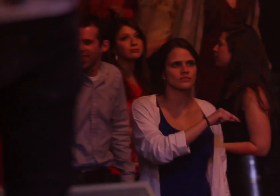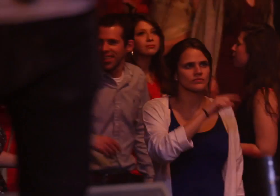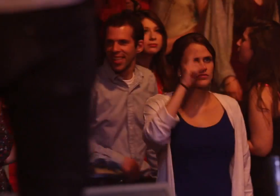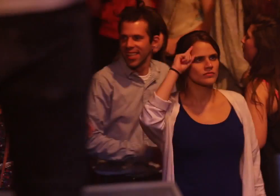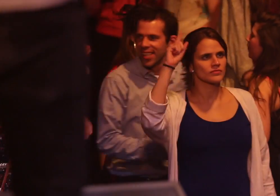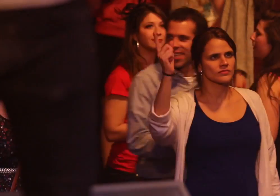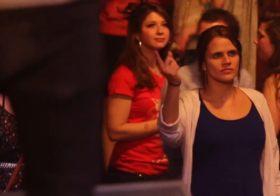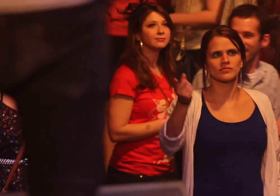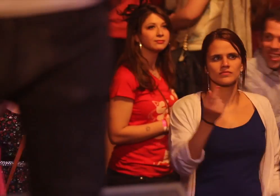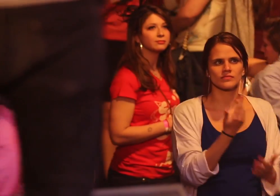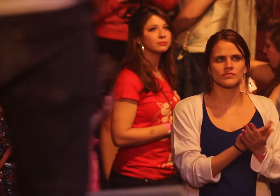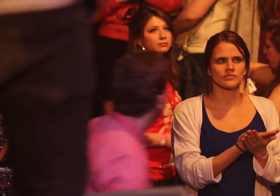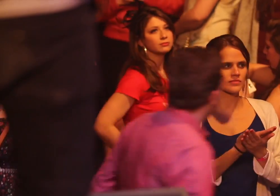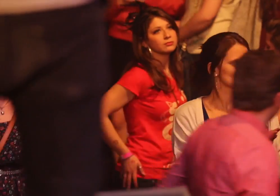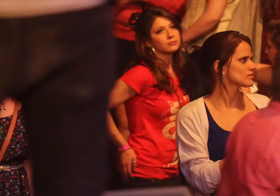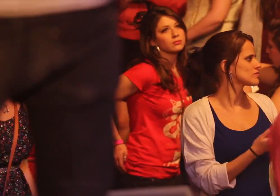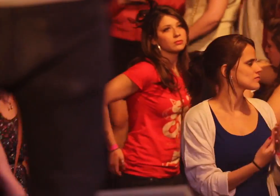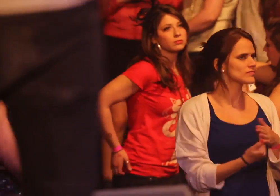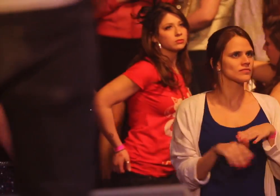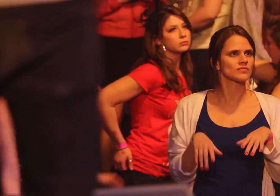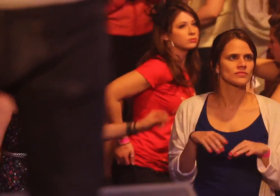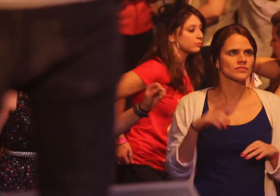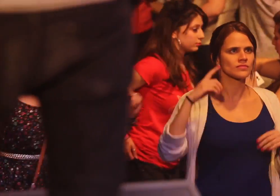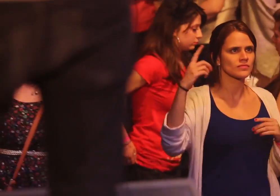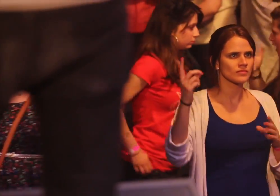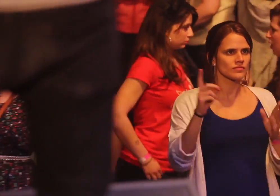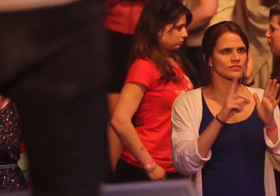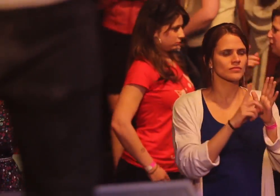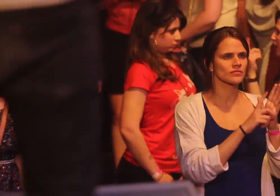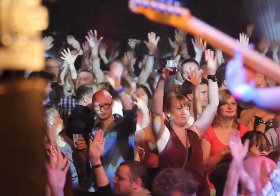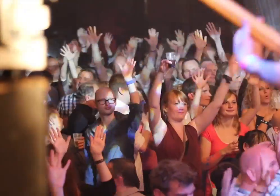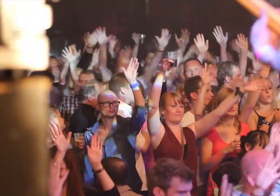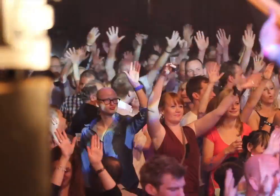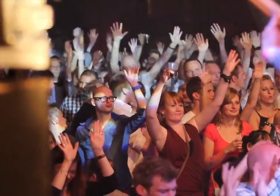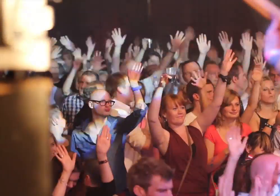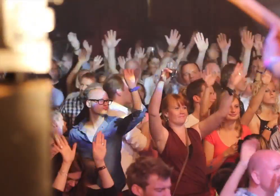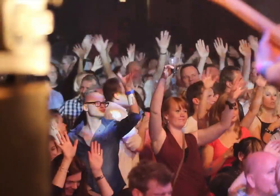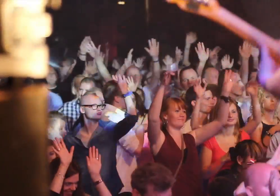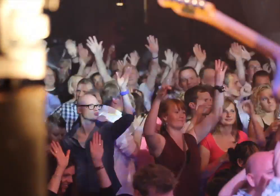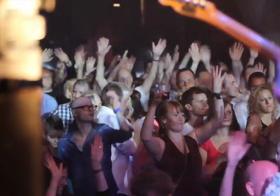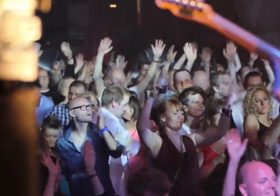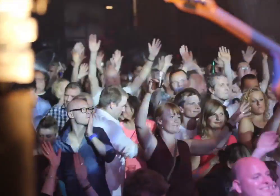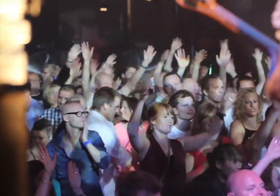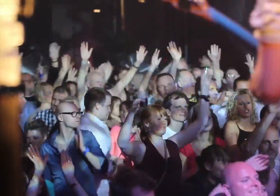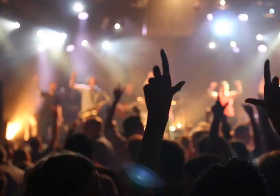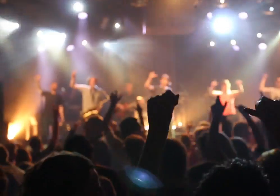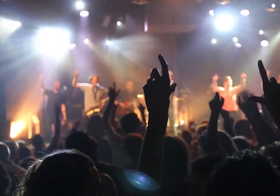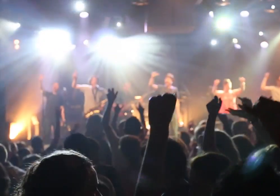Even if the hands of time would freeze, you won't see me breaking down on my knees. I stand all